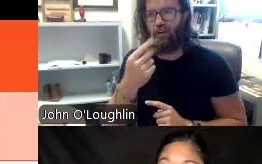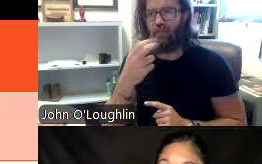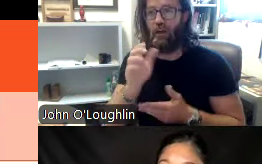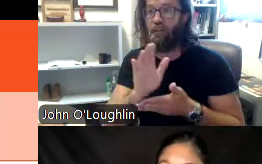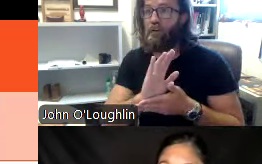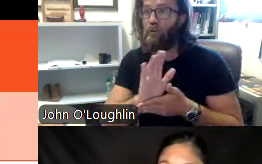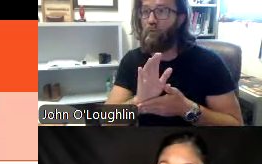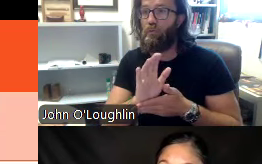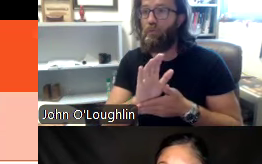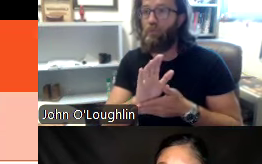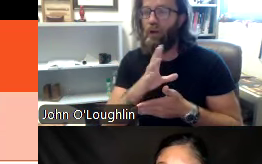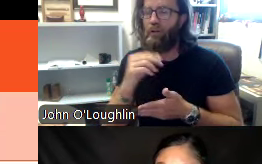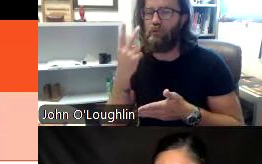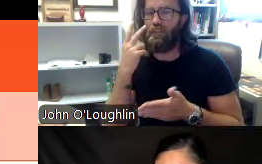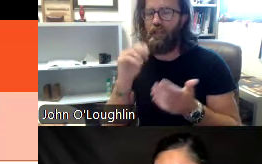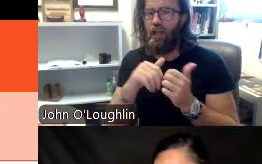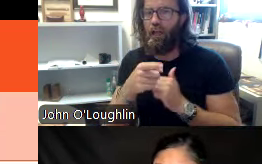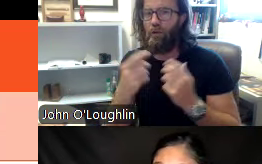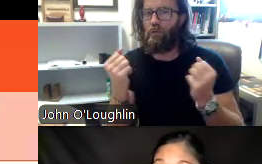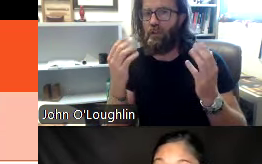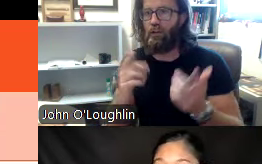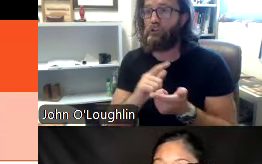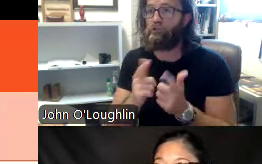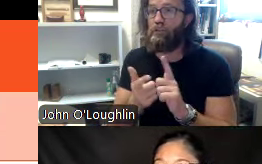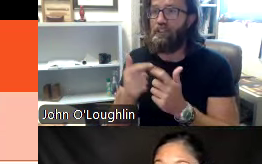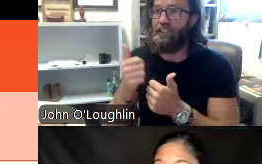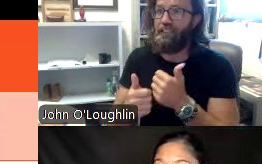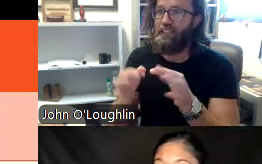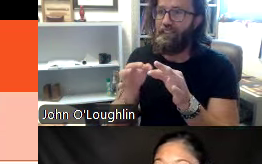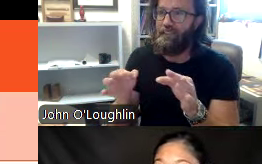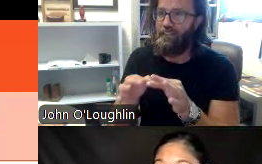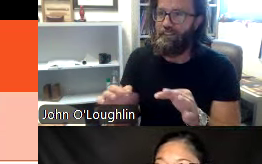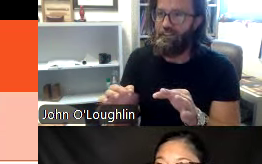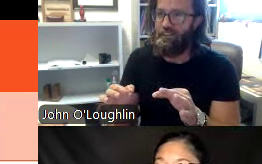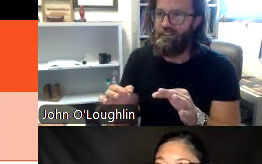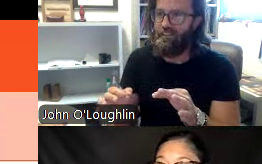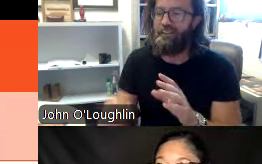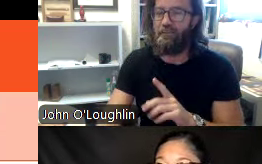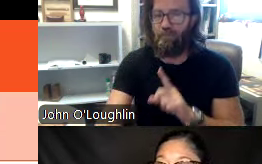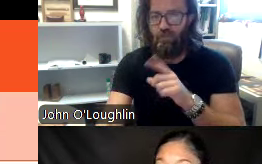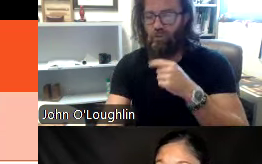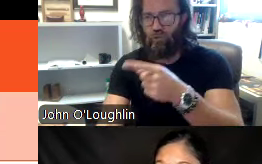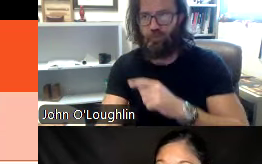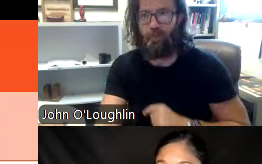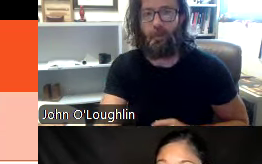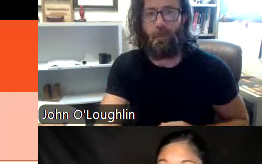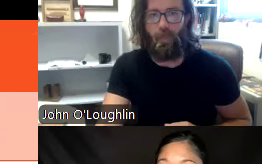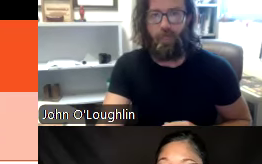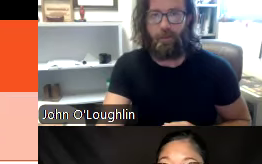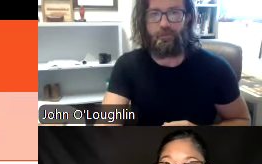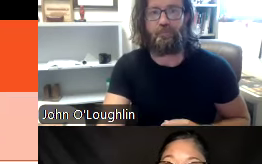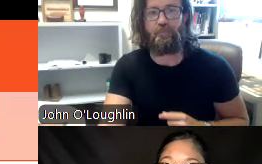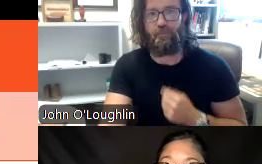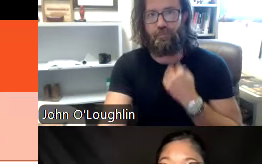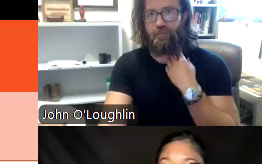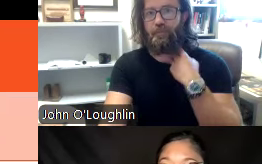it's important for you to watch the videos and to see how the signers translate each sentence.